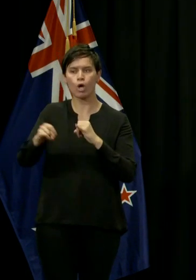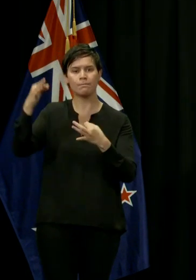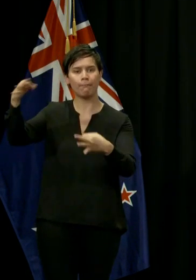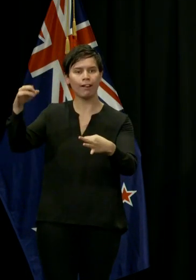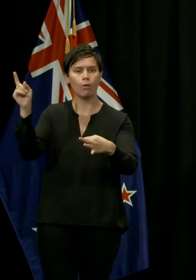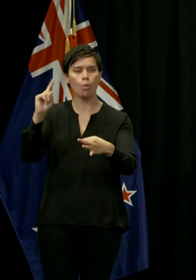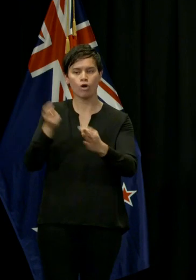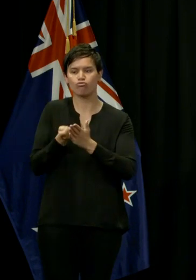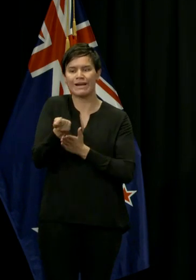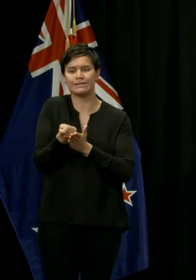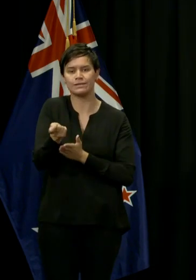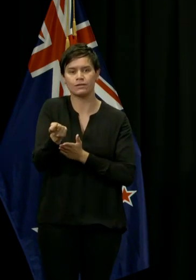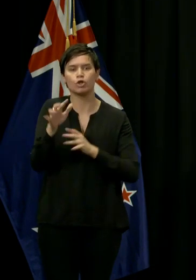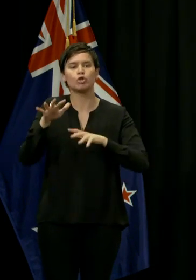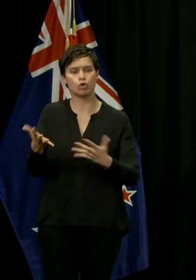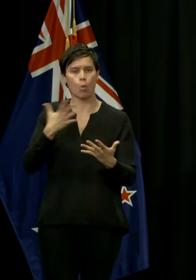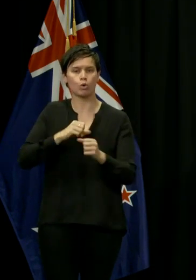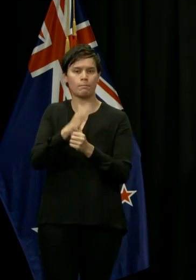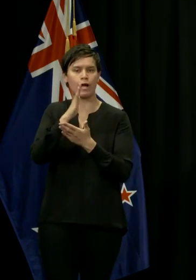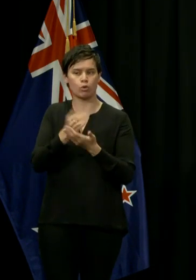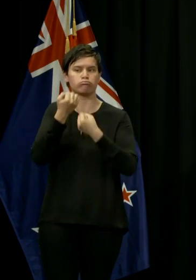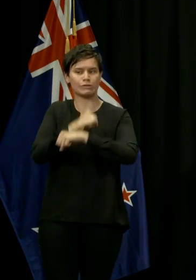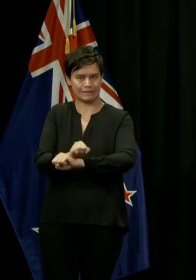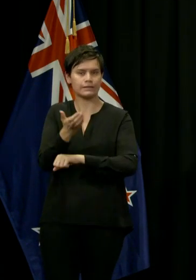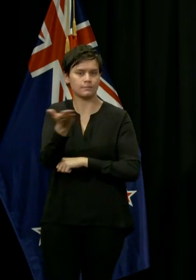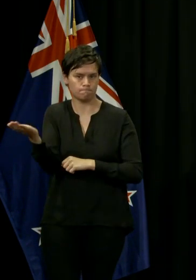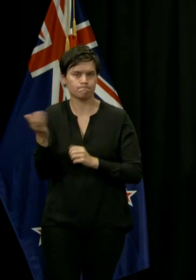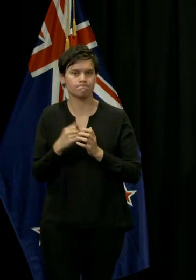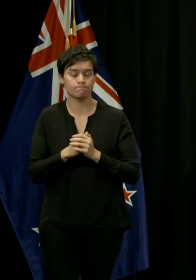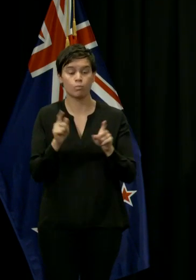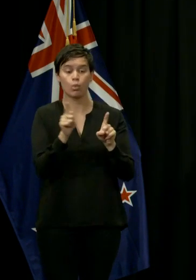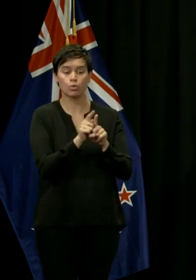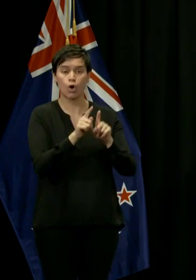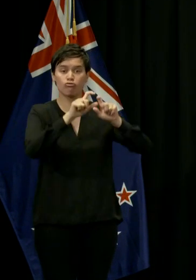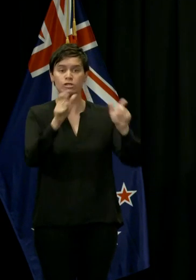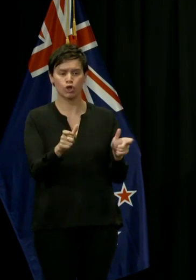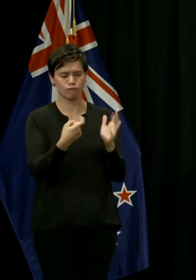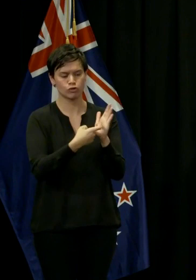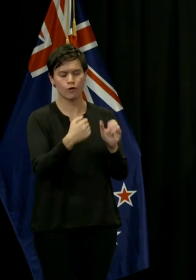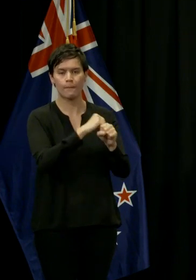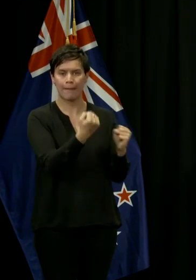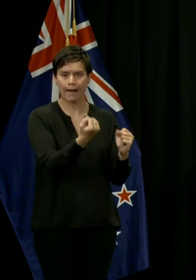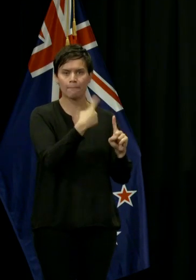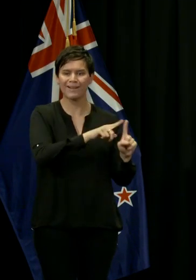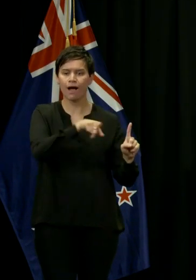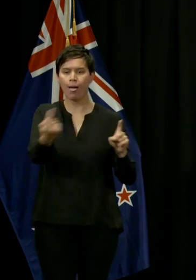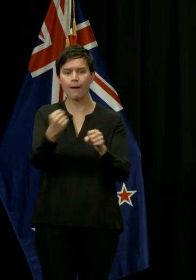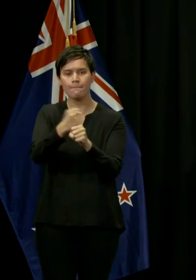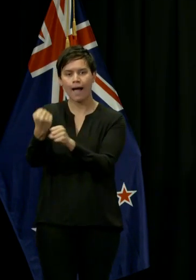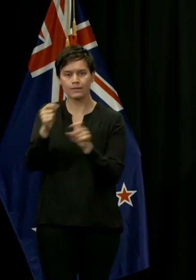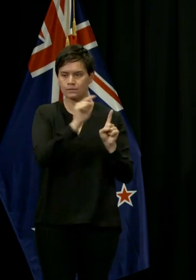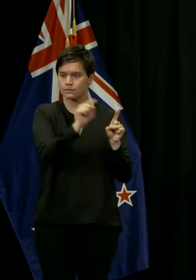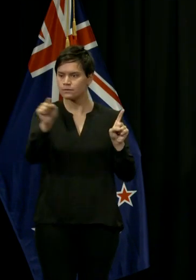ease any pressure on that. And thirdly today, the Government, the Reserve Bank and our retail banks have agreed in